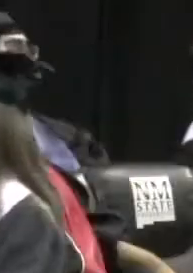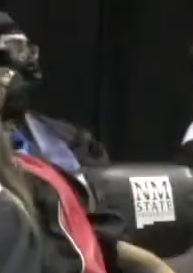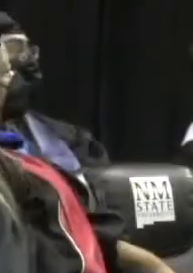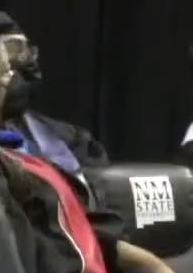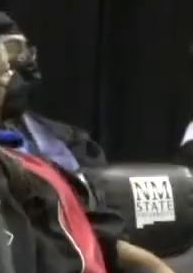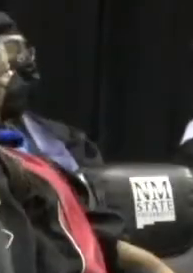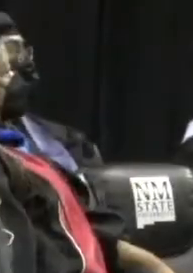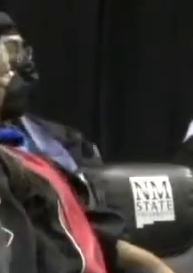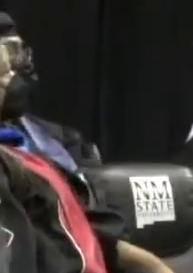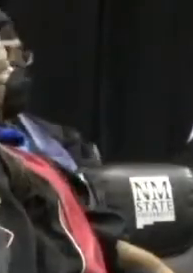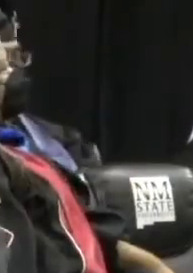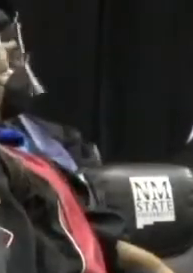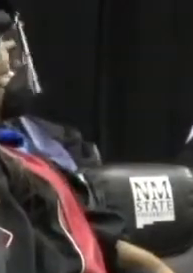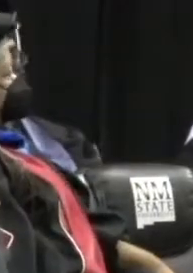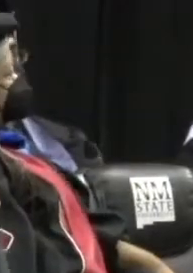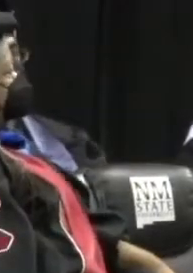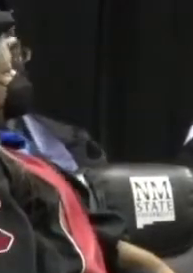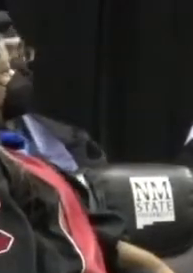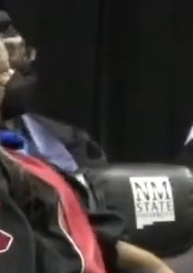Tinervia?